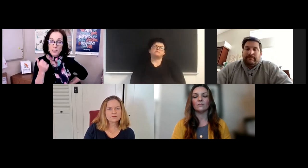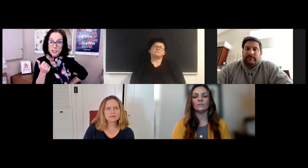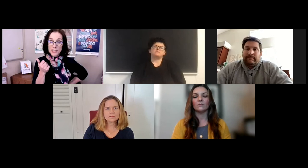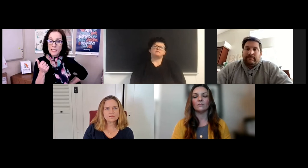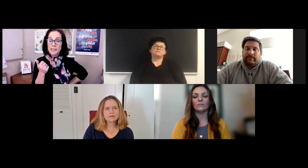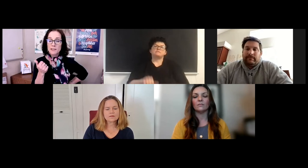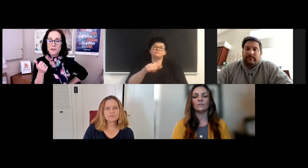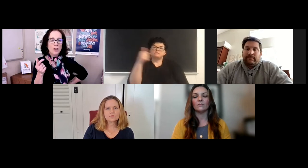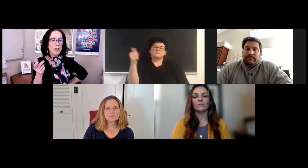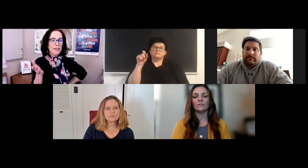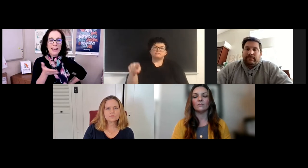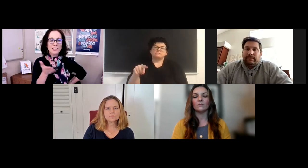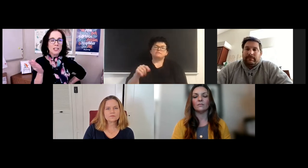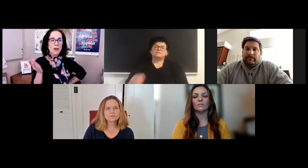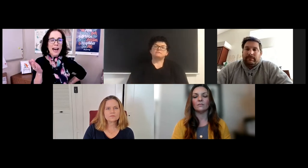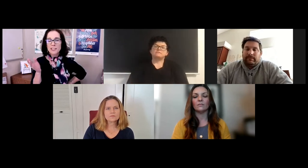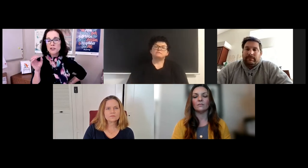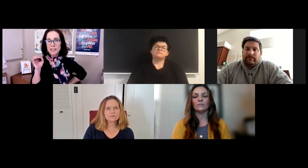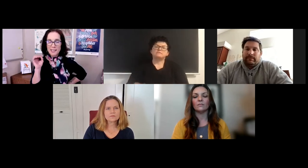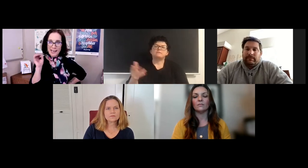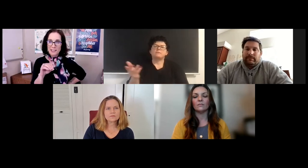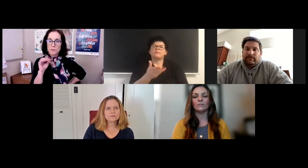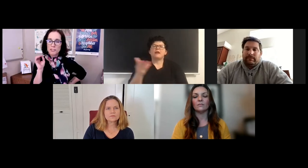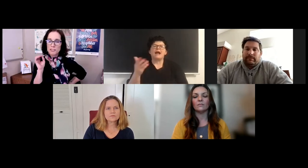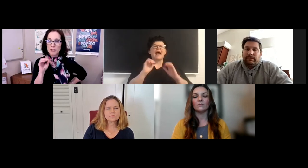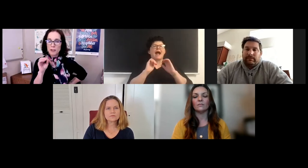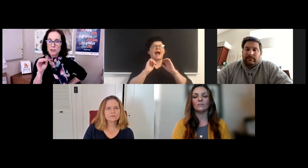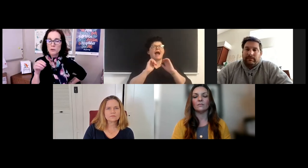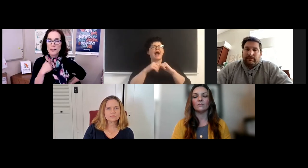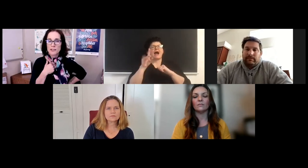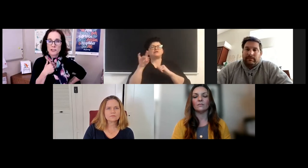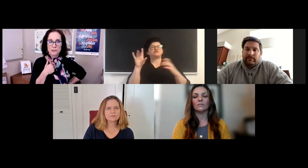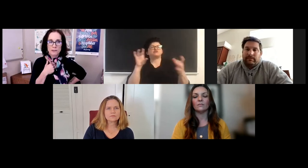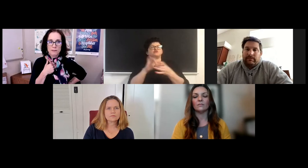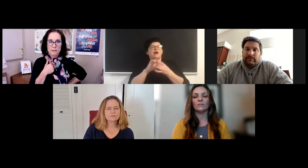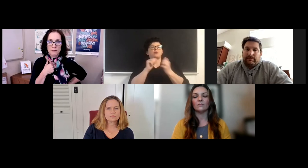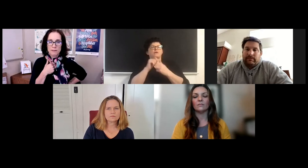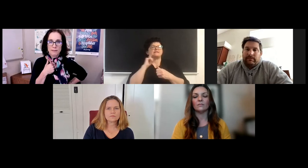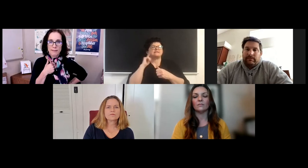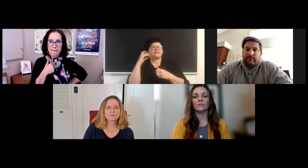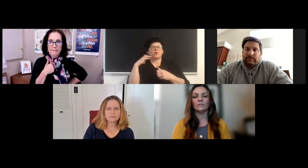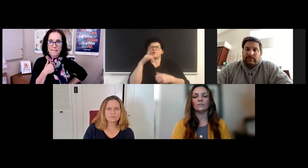Another question is asking you, how did you get connected with a deaf coach? Who connected you?